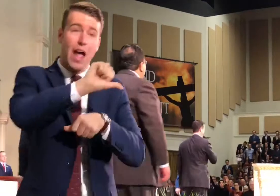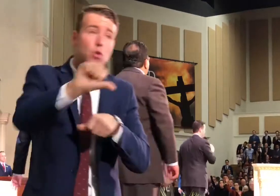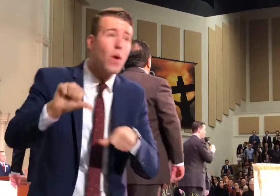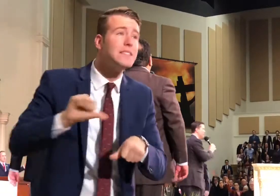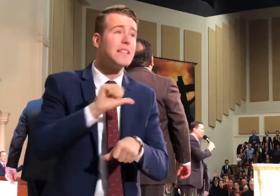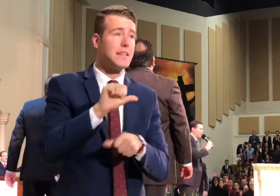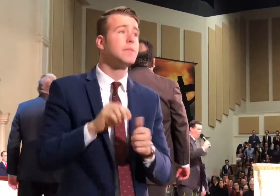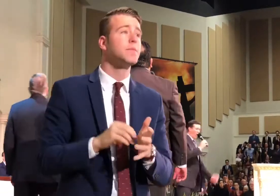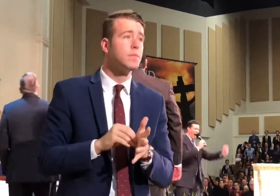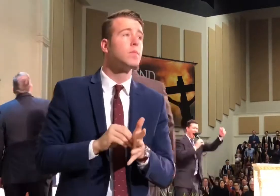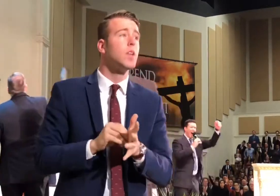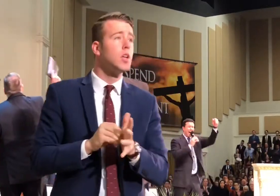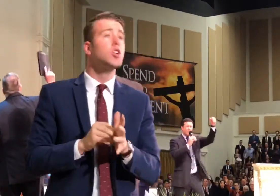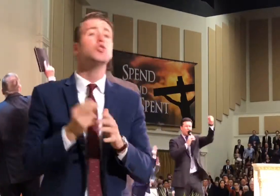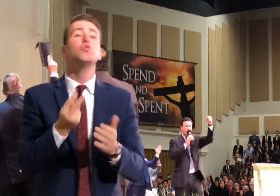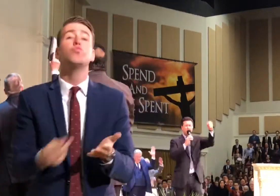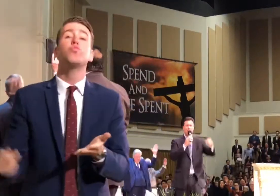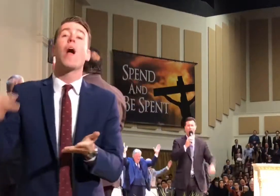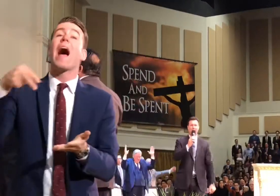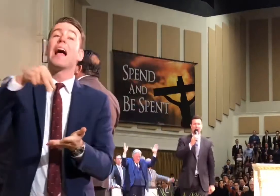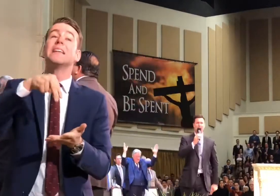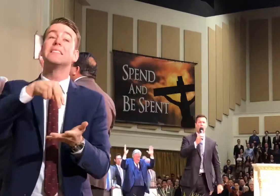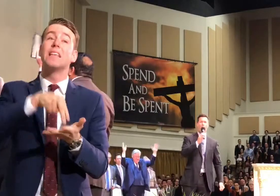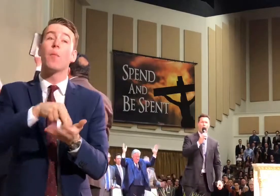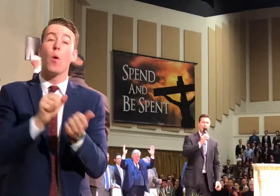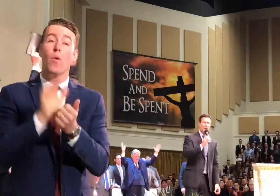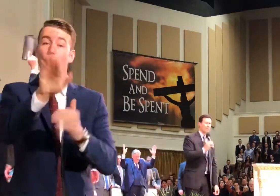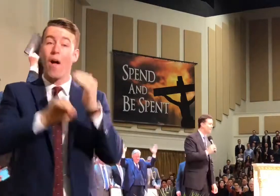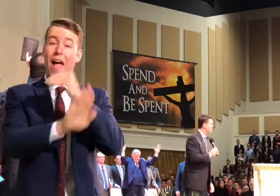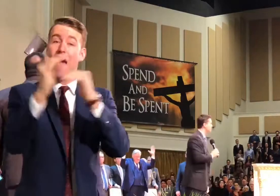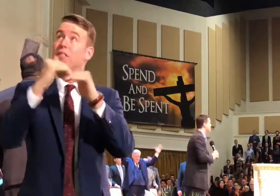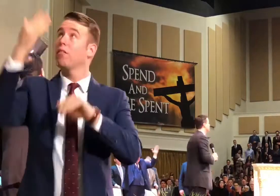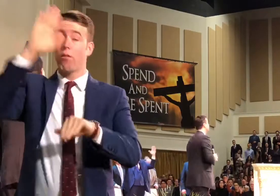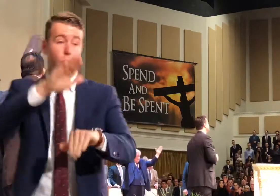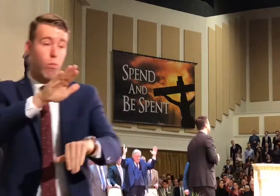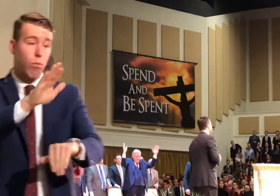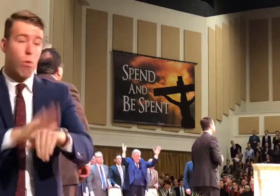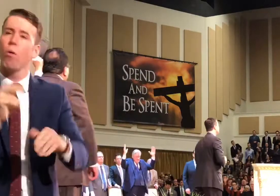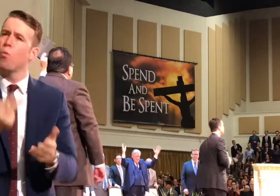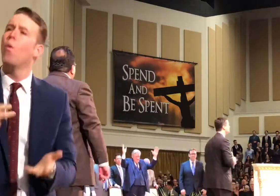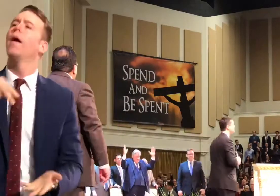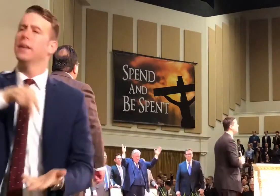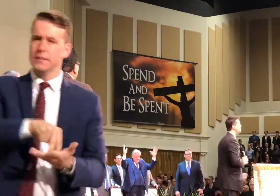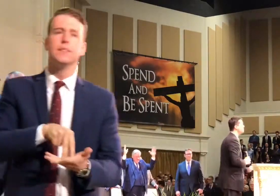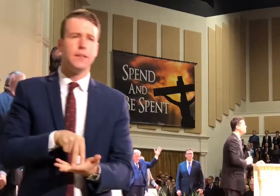anointing. To rise up in your heavenly calling.